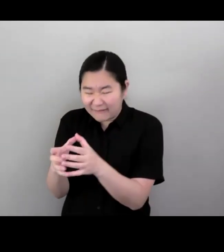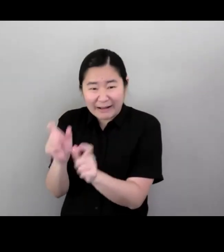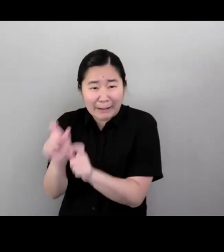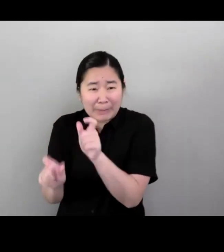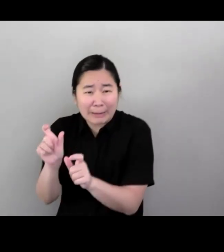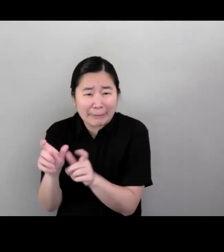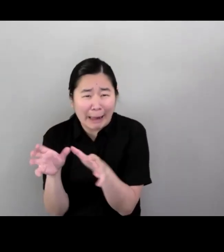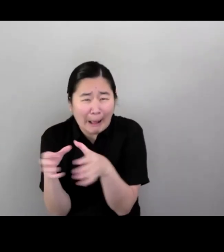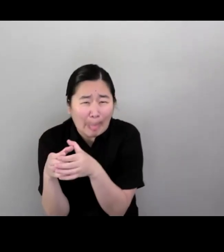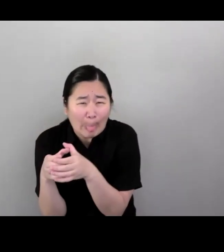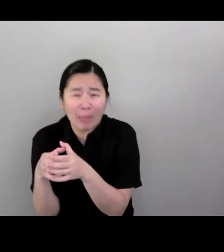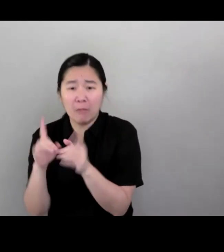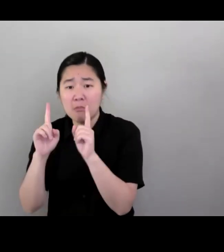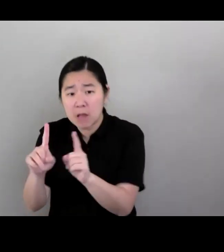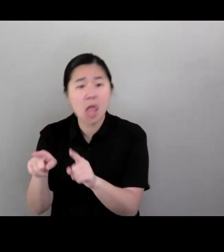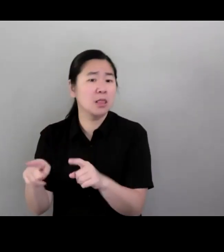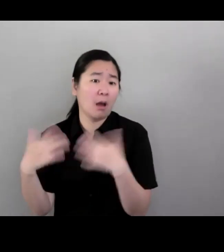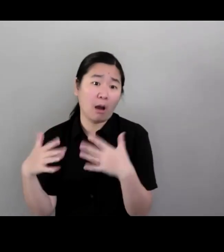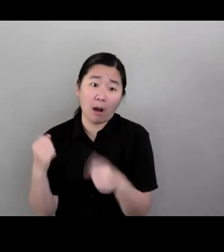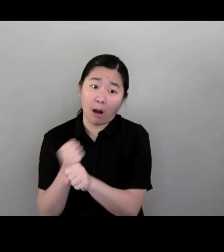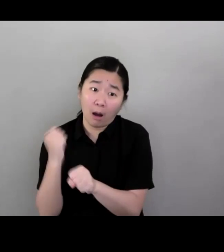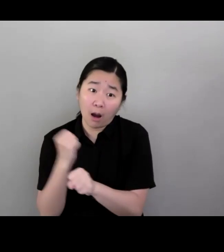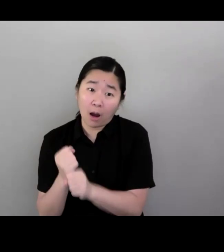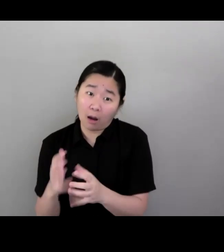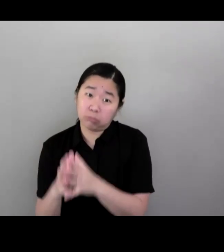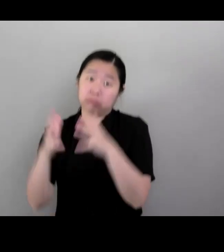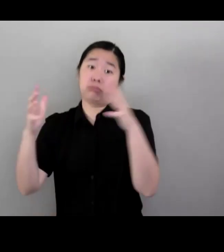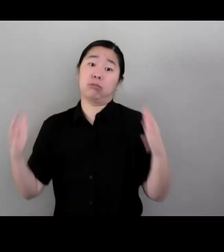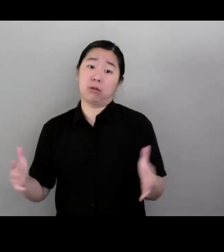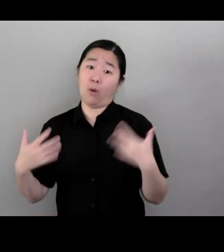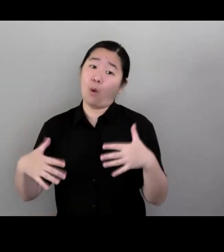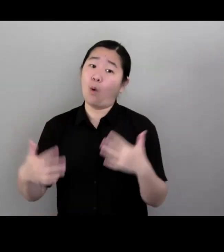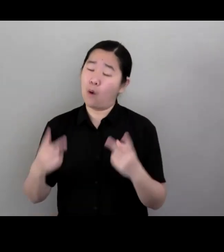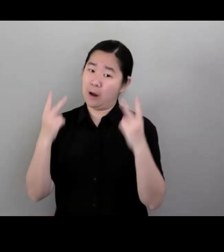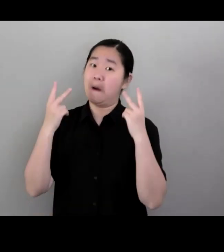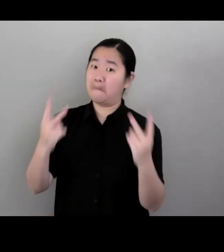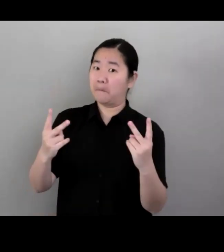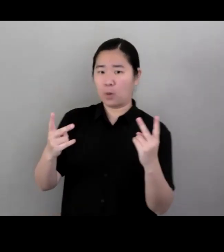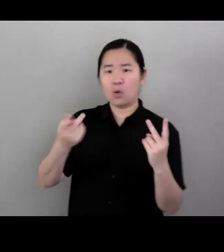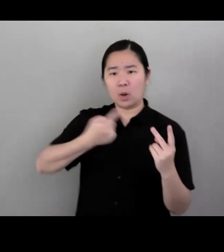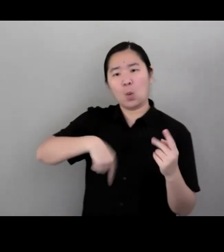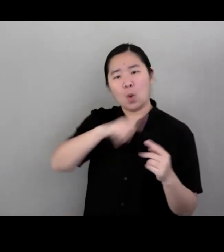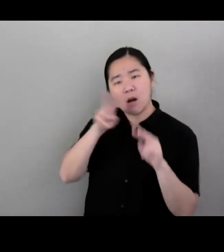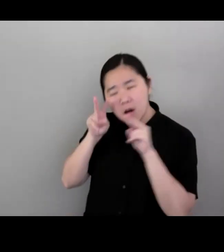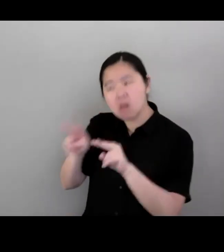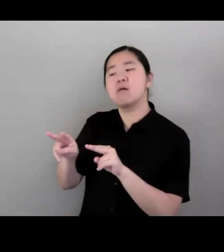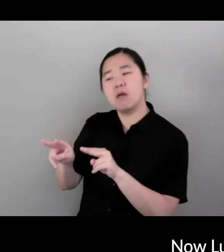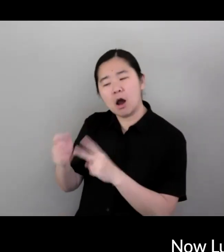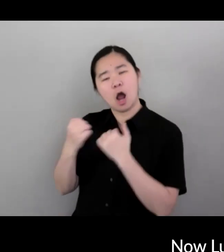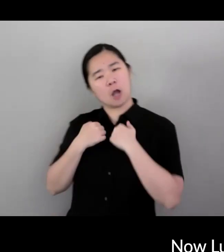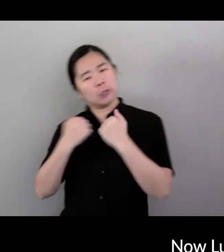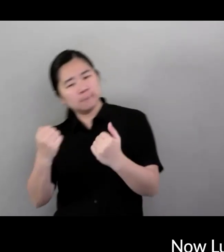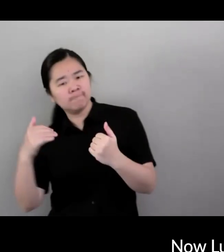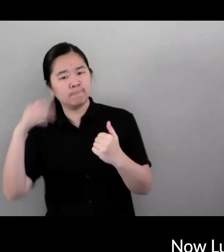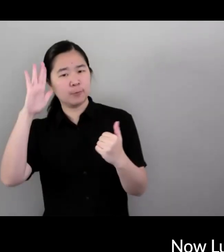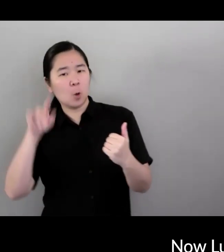them. I think that's a really great segue to our next speaker, who is Lucy Murage. Now,